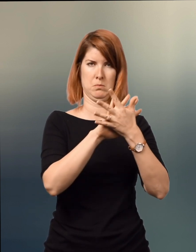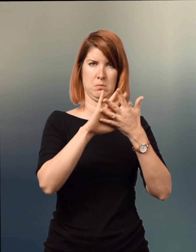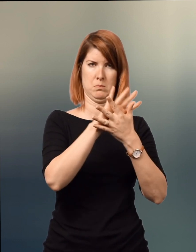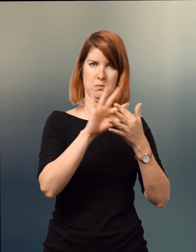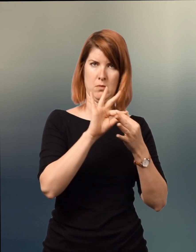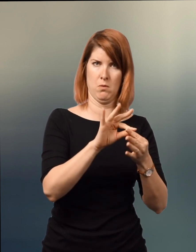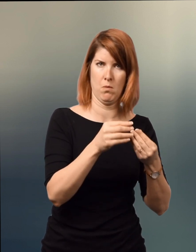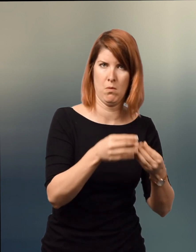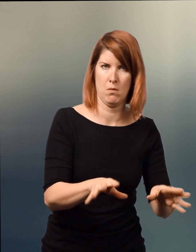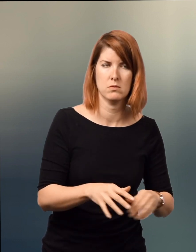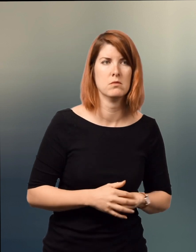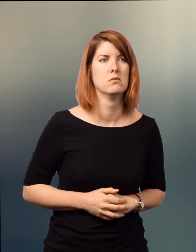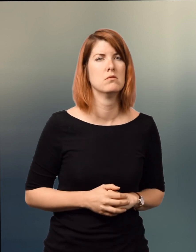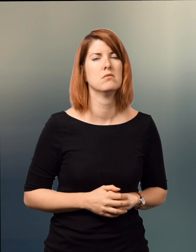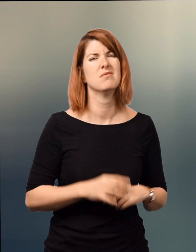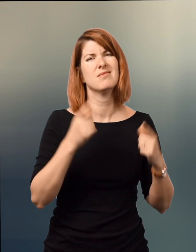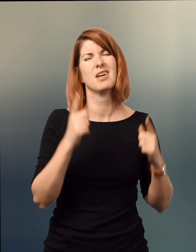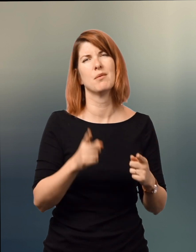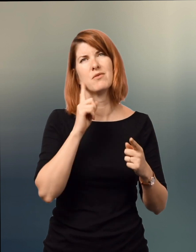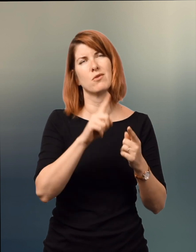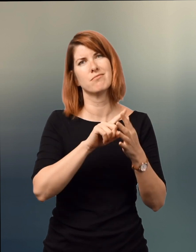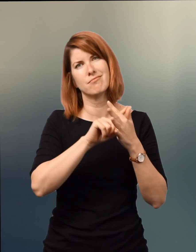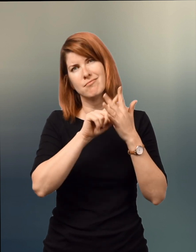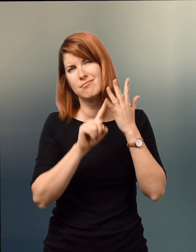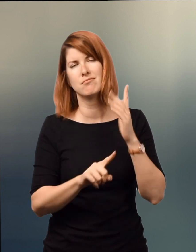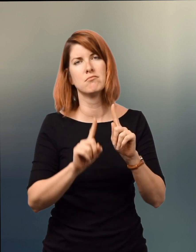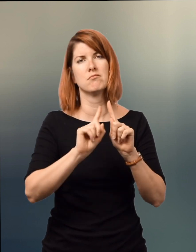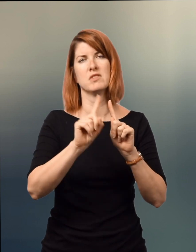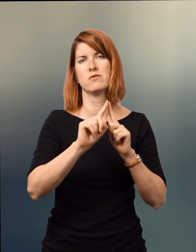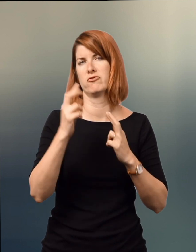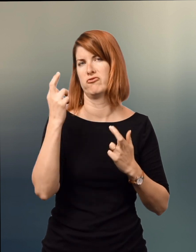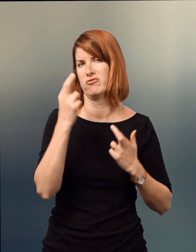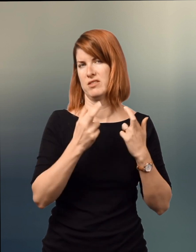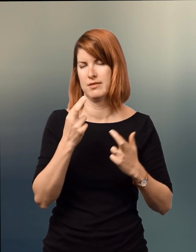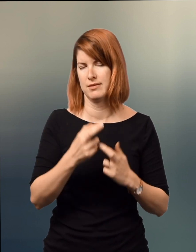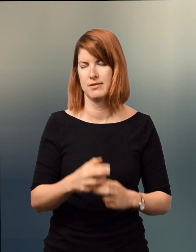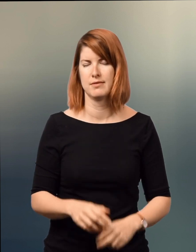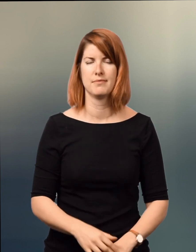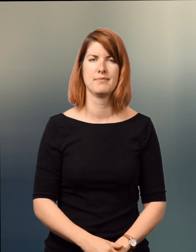around their loss, and this occurs for a number of different reasons.